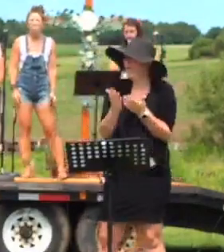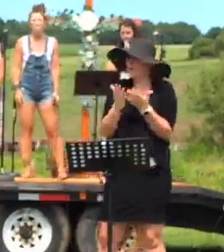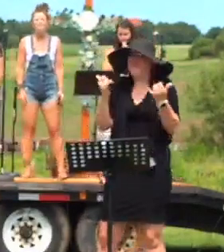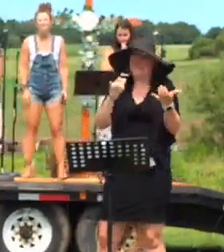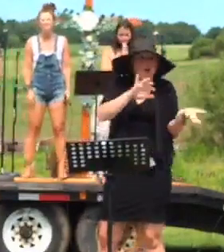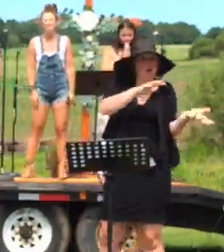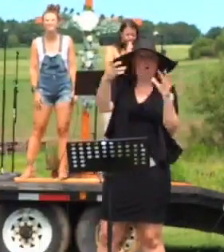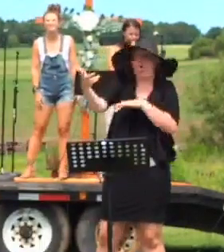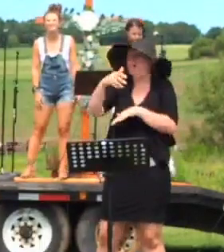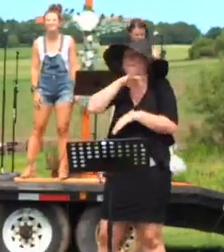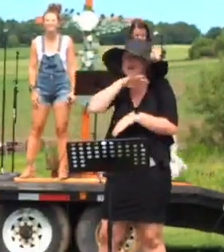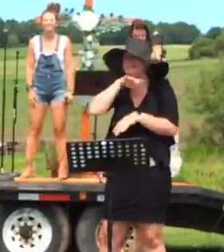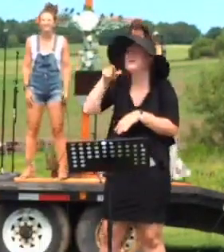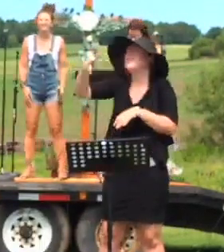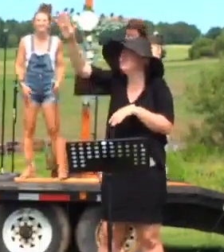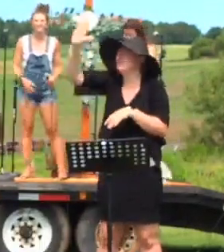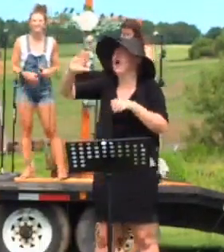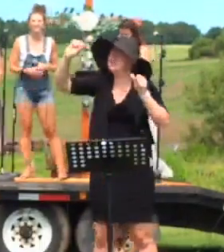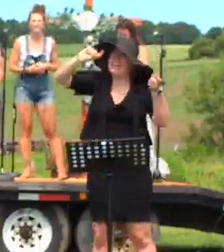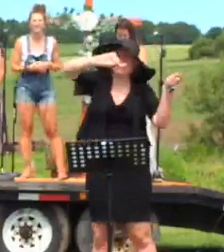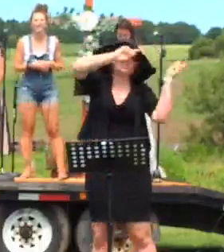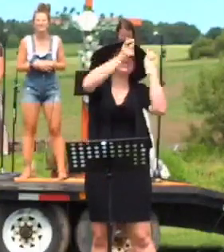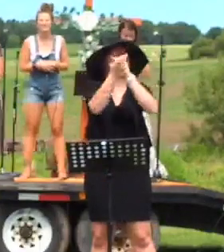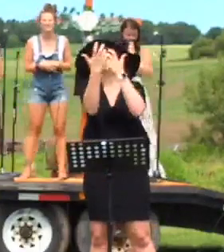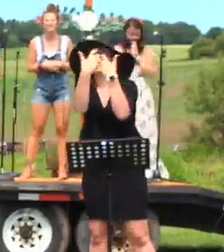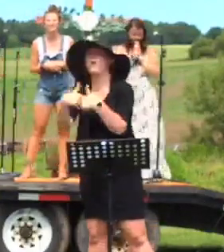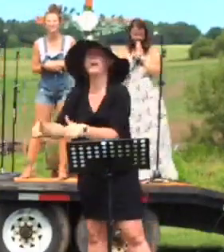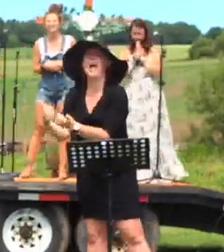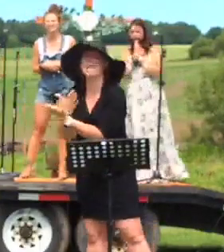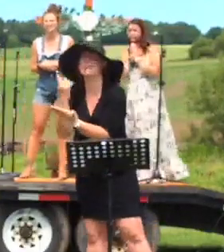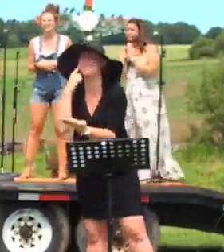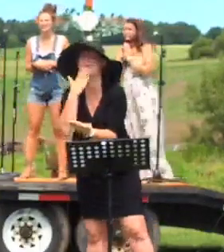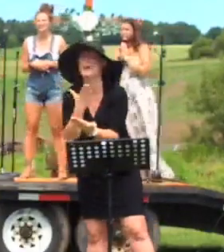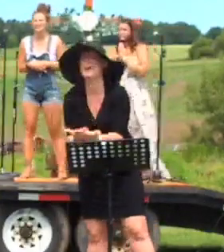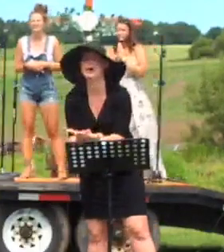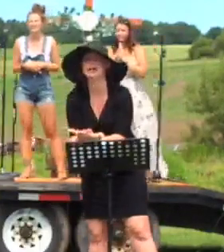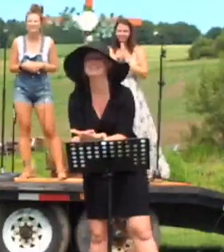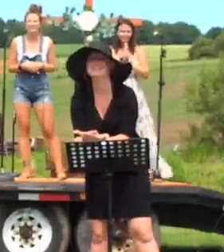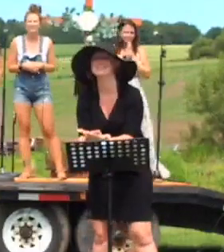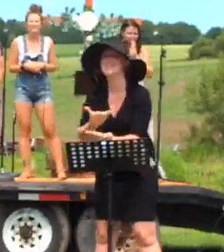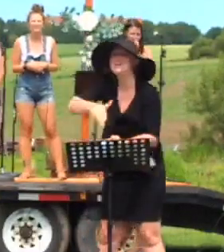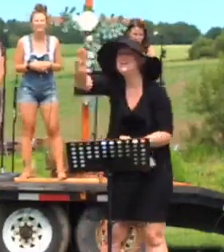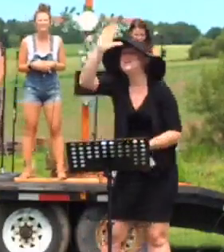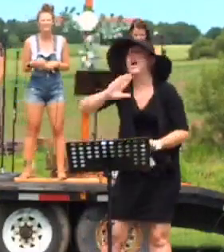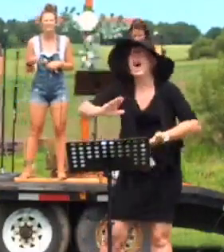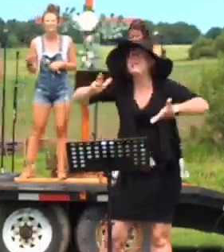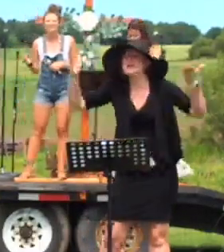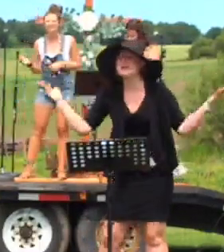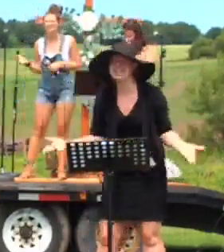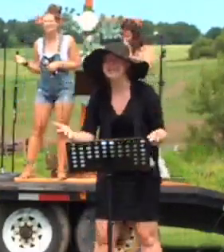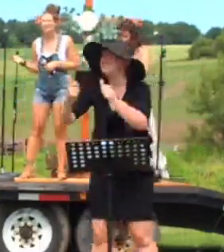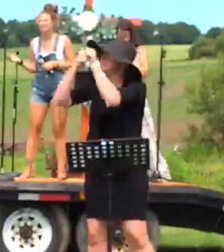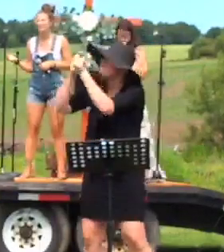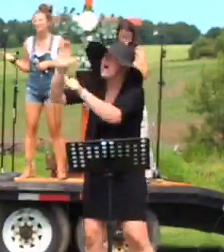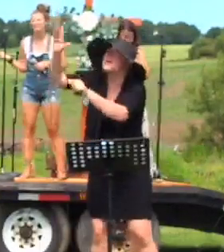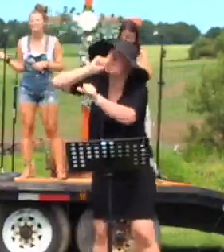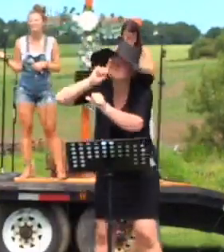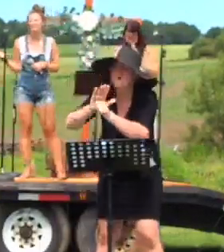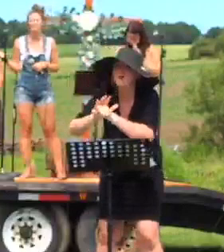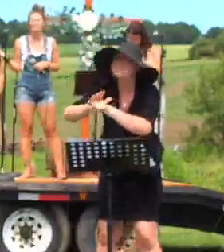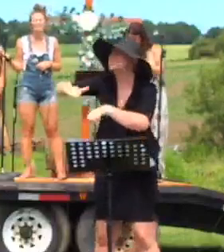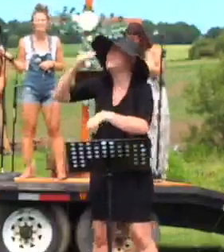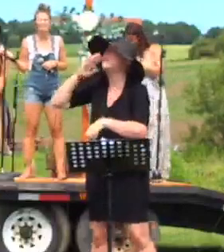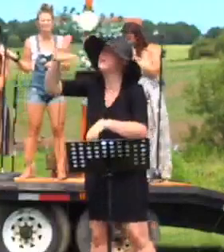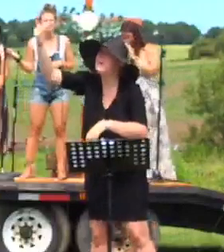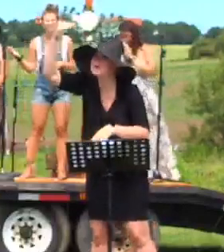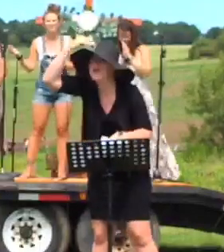going through right now. Believe that with me here. God, we stand on those promises. We stand on the knowledge that you